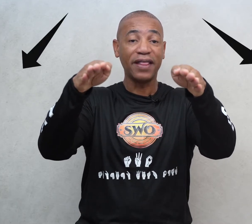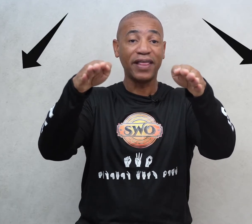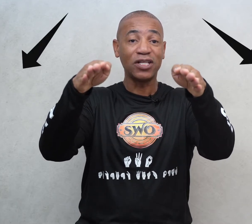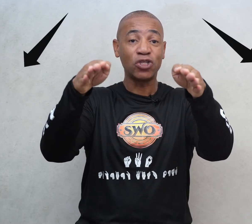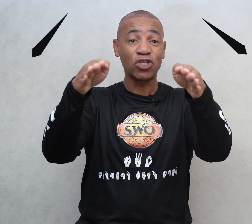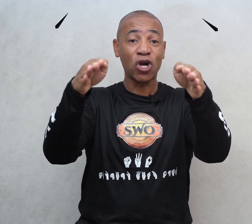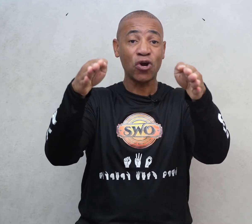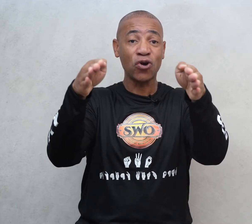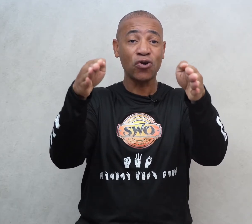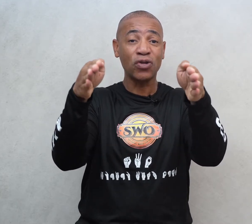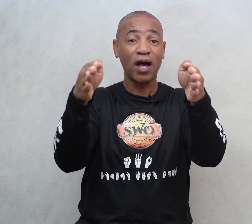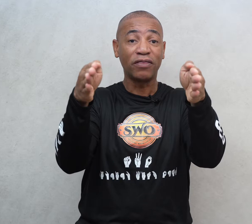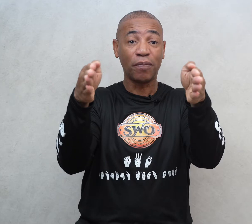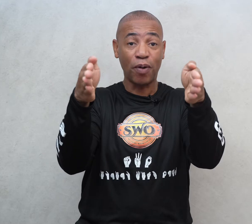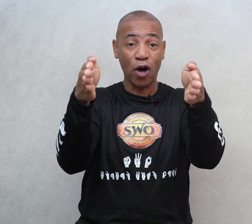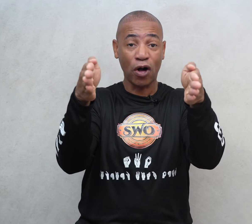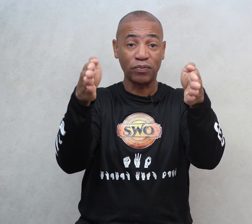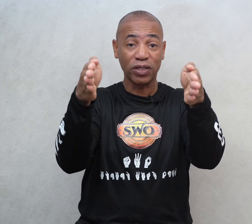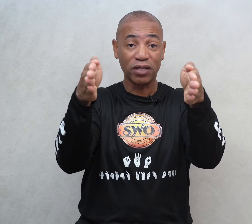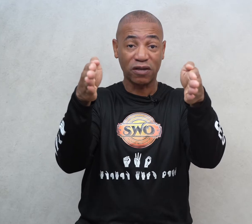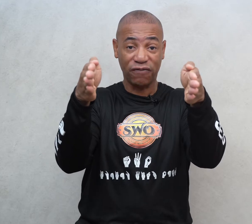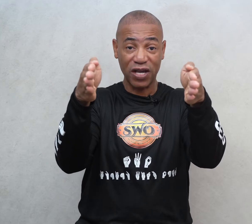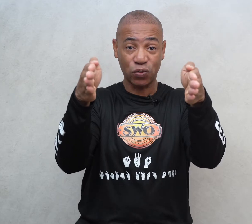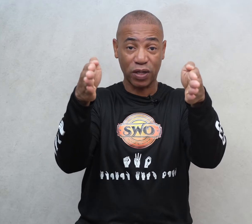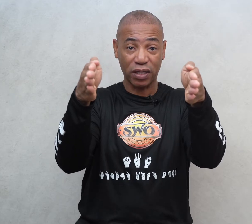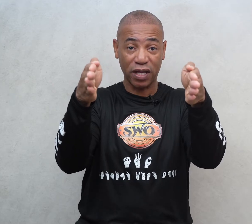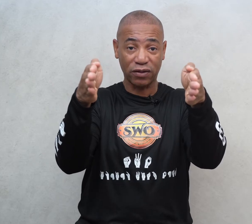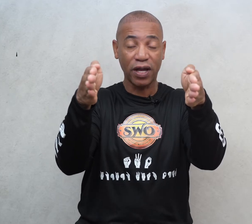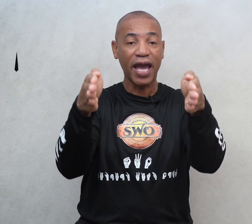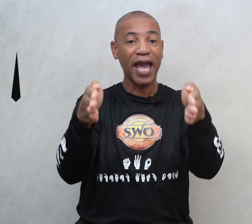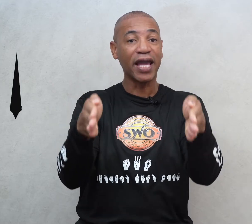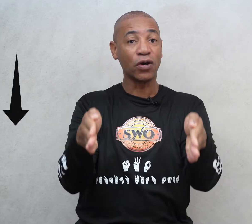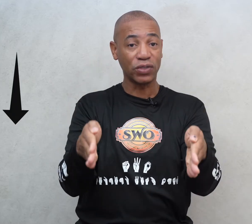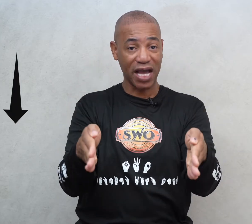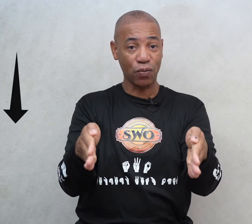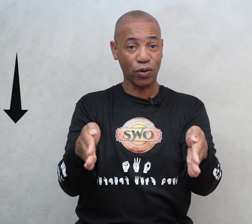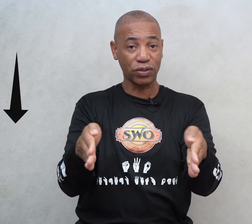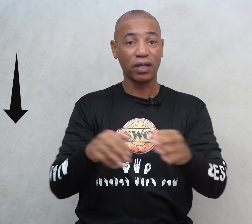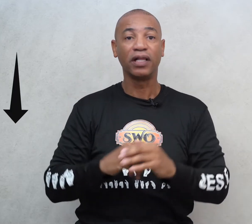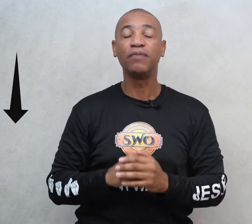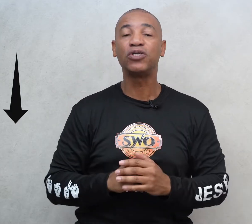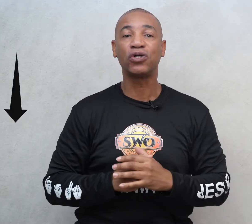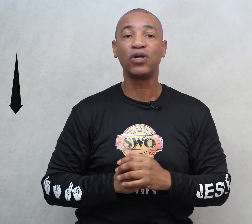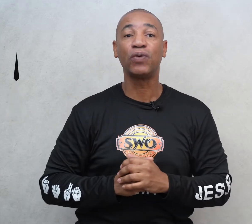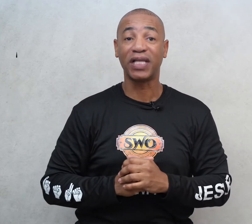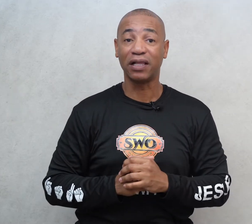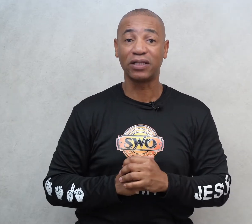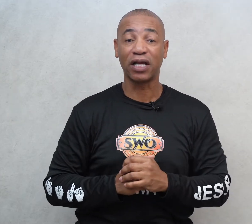then turn the palms to face one another and go downward. Let me show you what that looks like in real